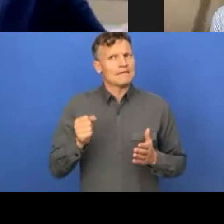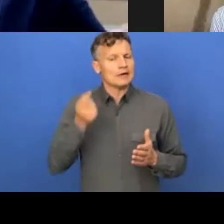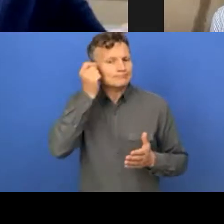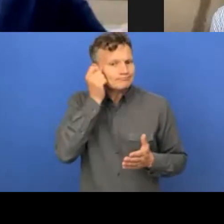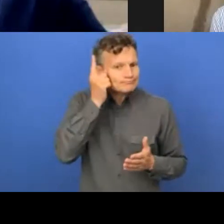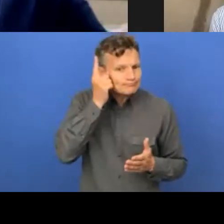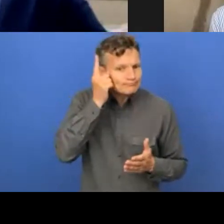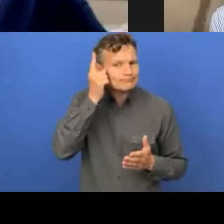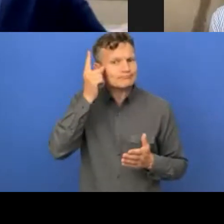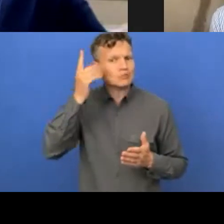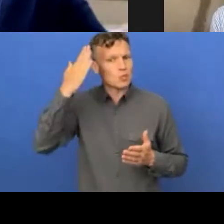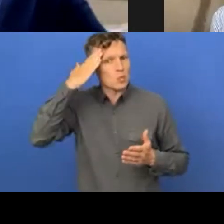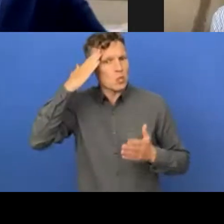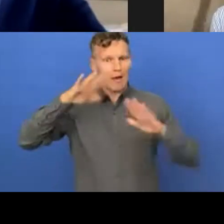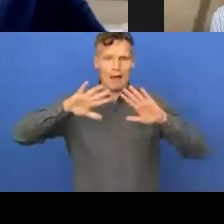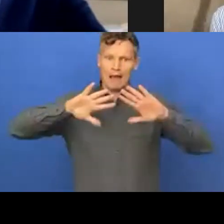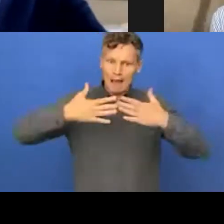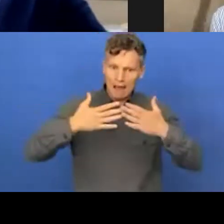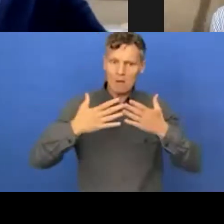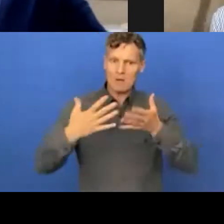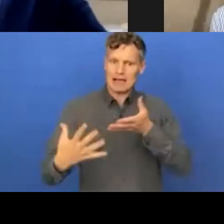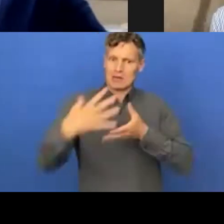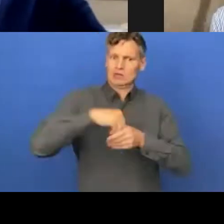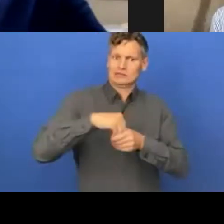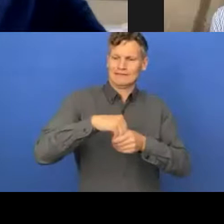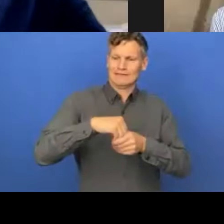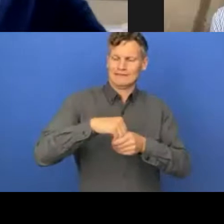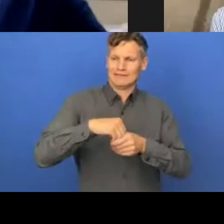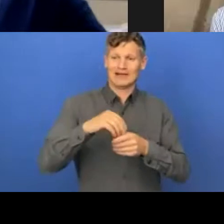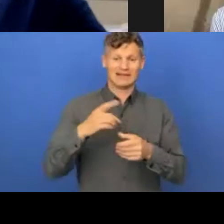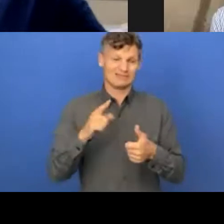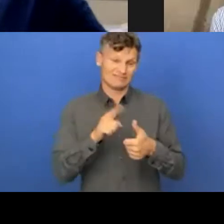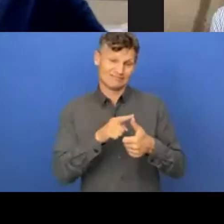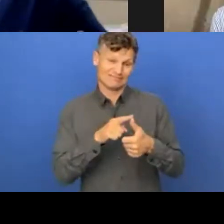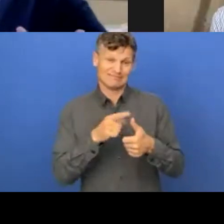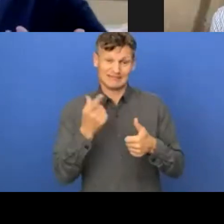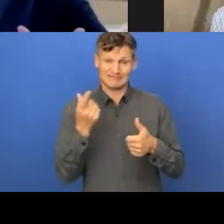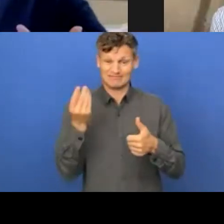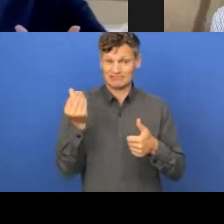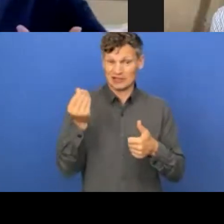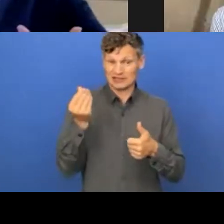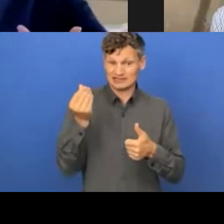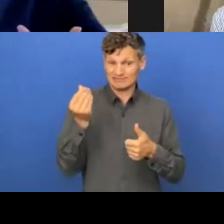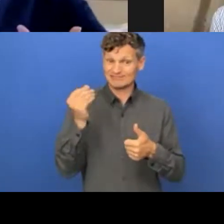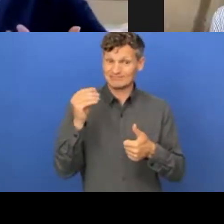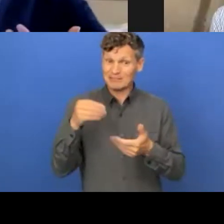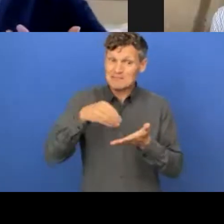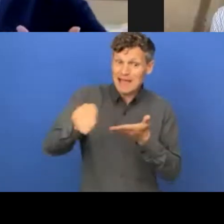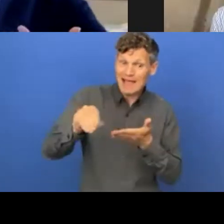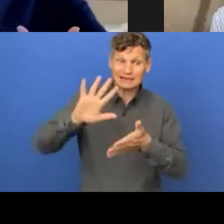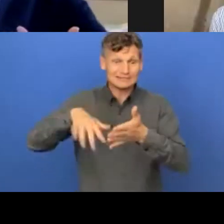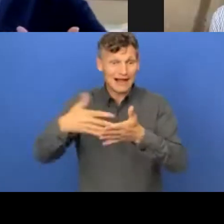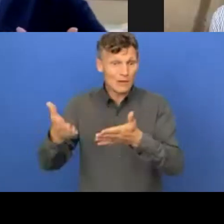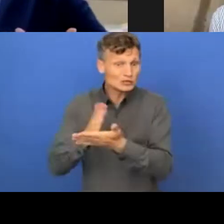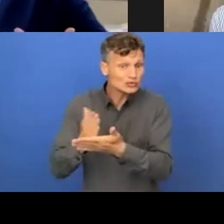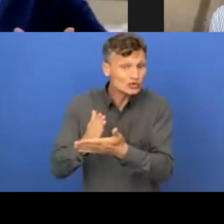was things like always having sufficient budget for Filipino Sign Language interpreters, always getting materials to people ahead